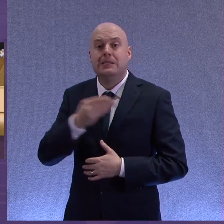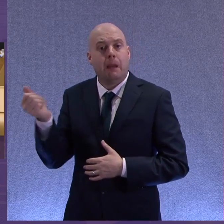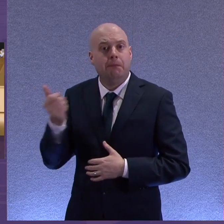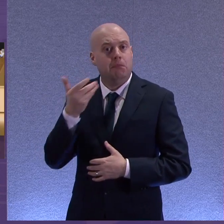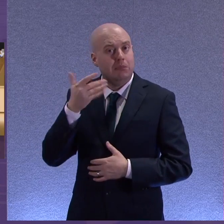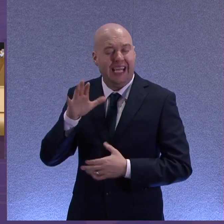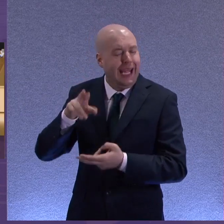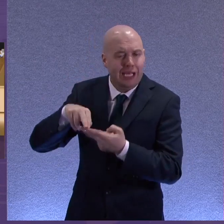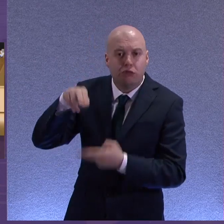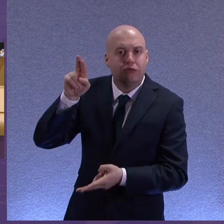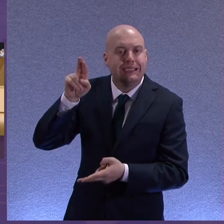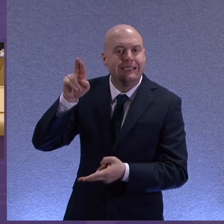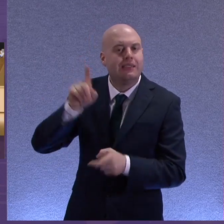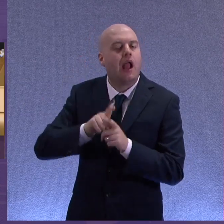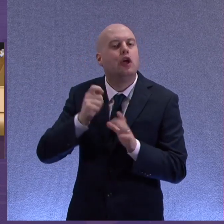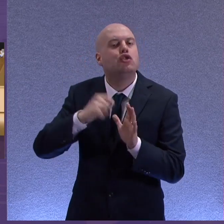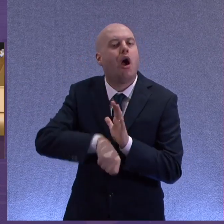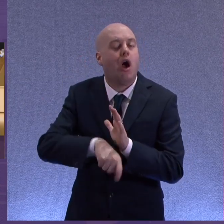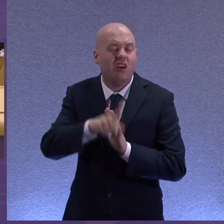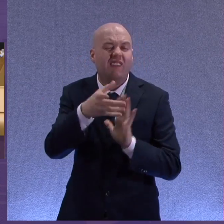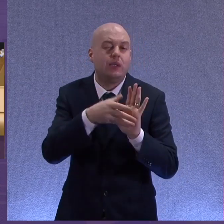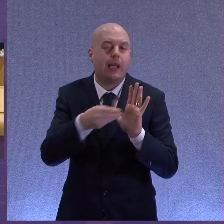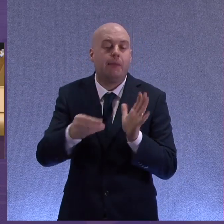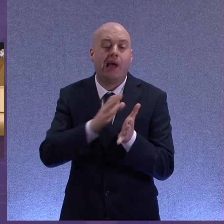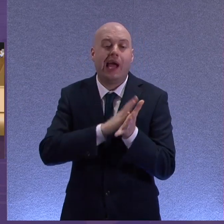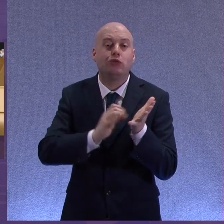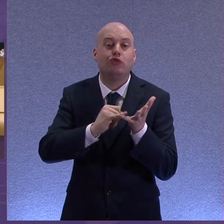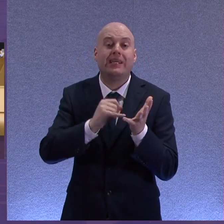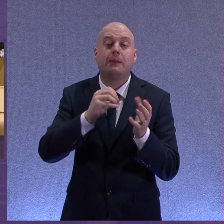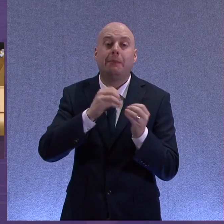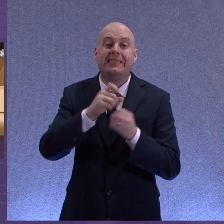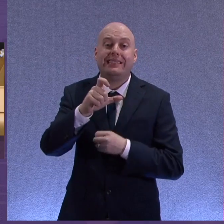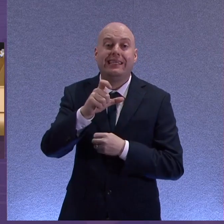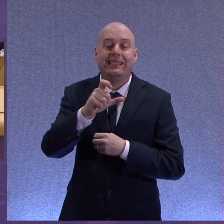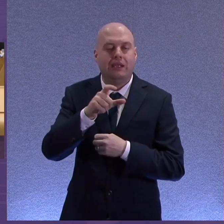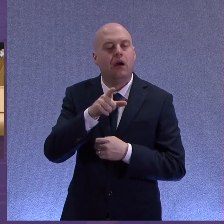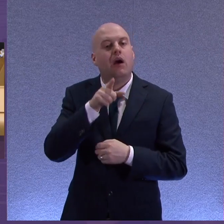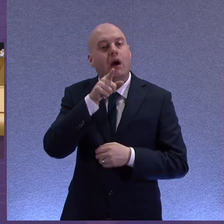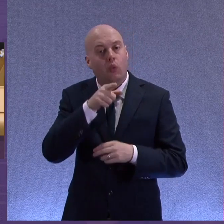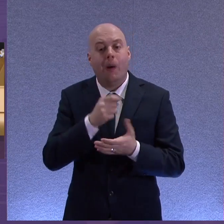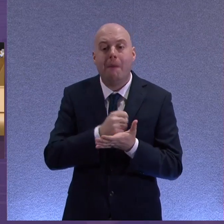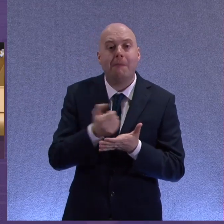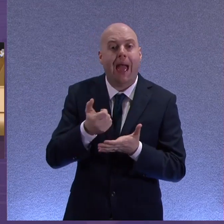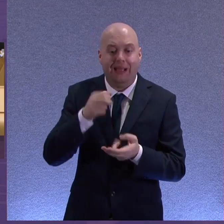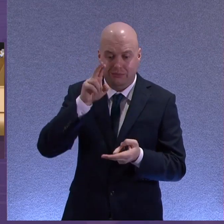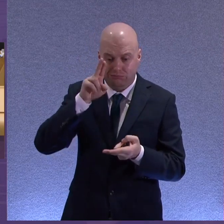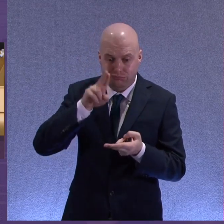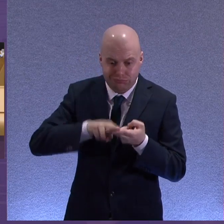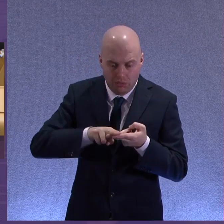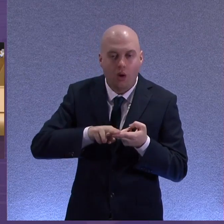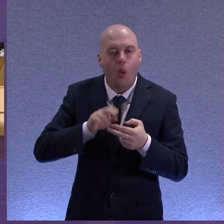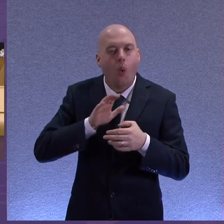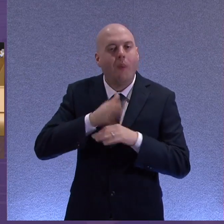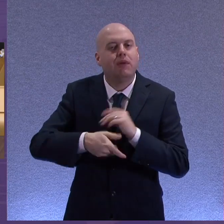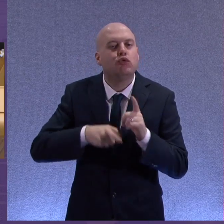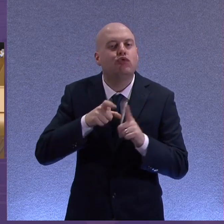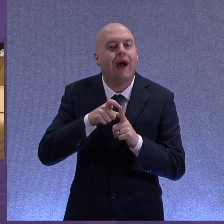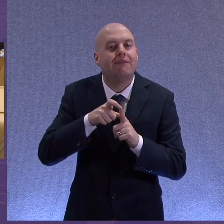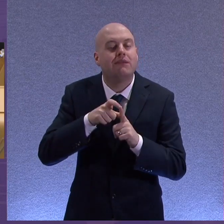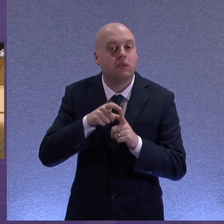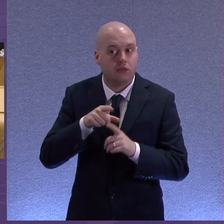overdraft charges. For example, HSBC has increased overdraft charges on unauthorised overdrafts from 9.9%